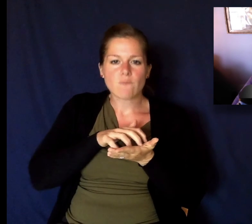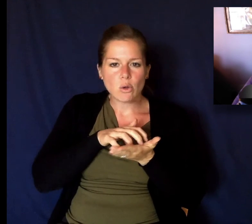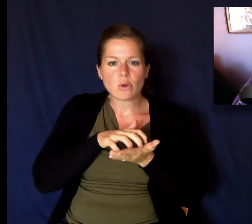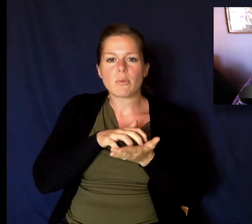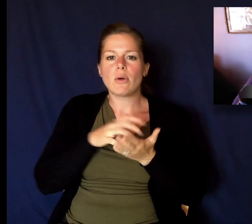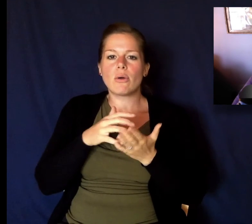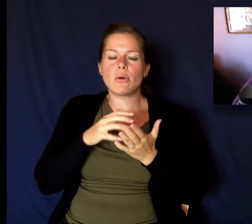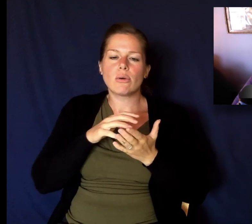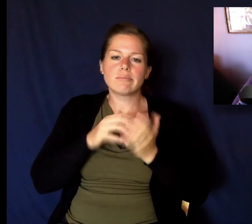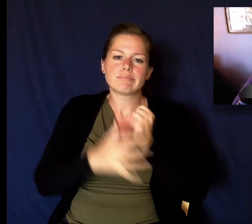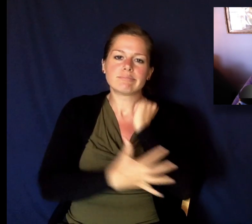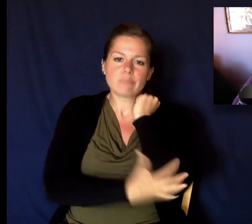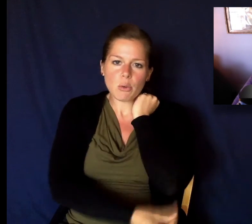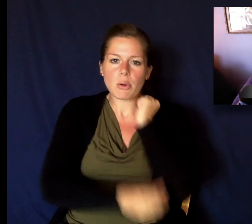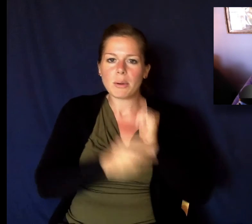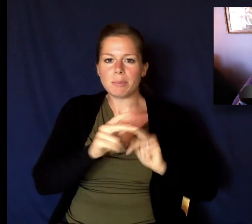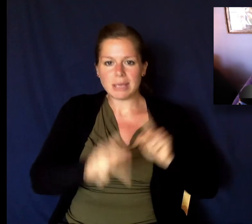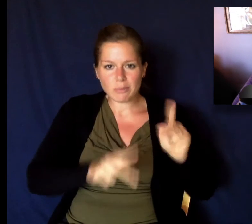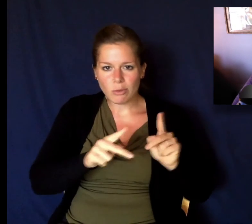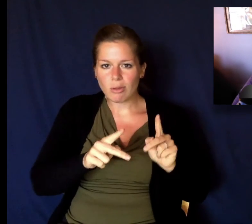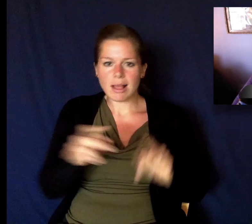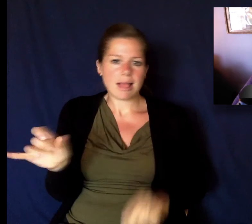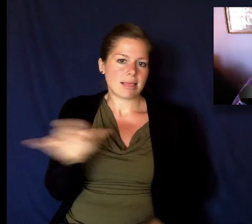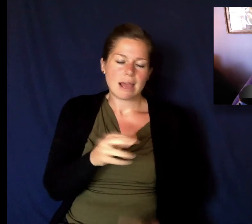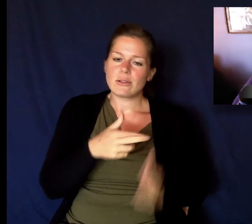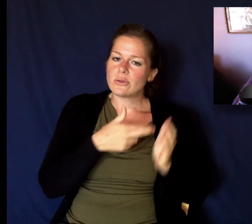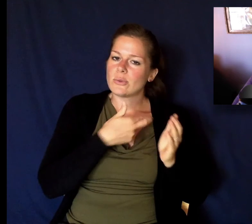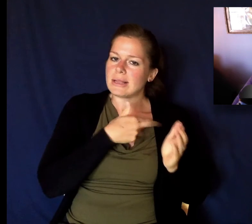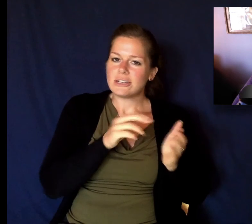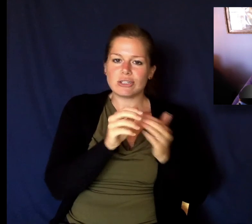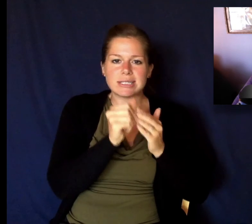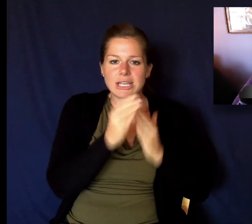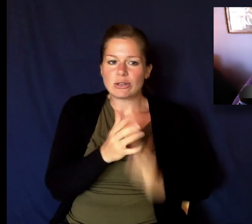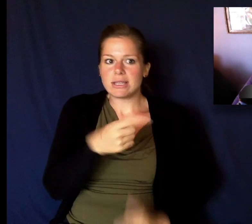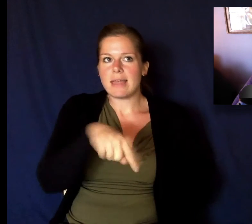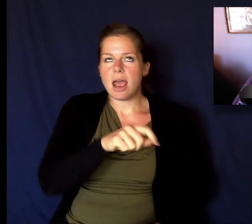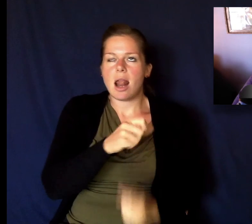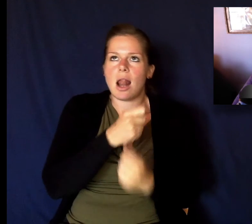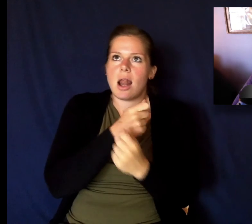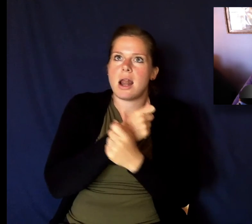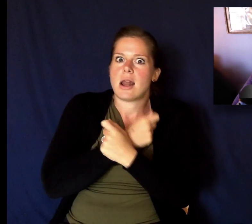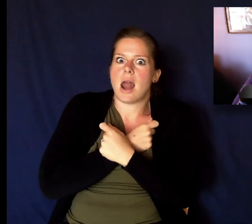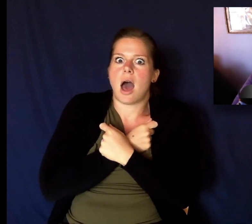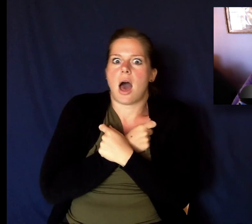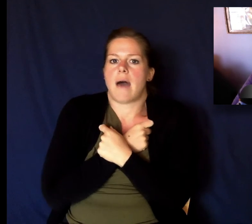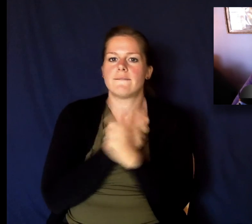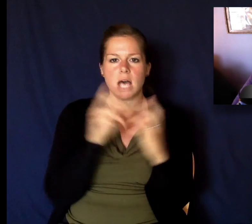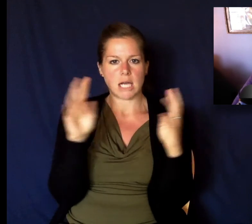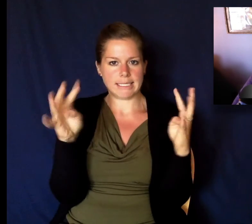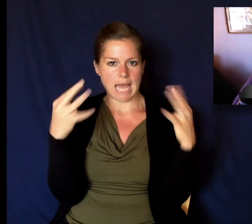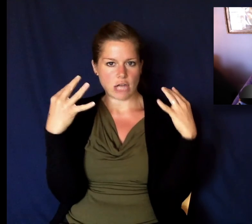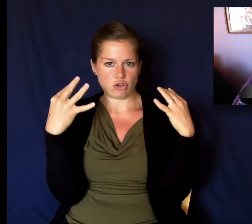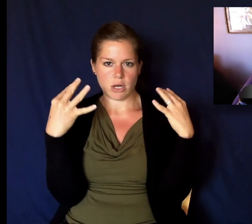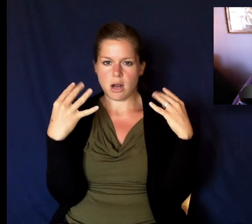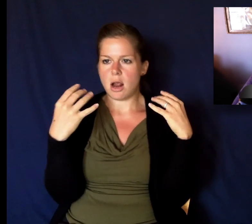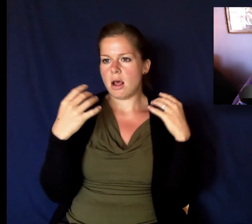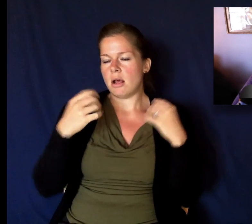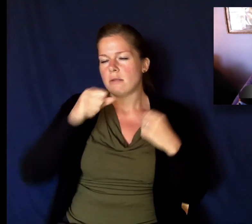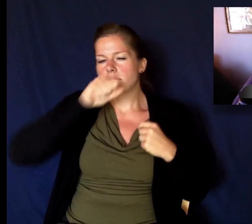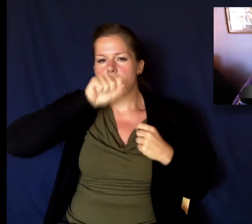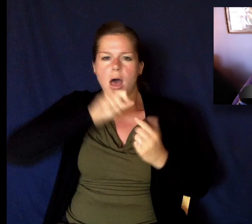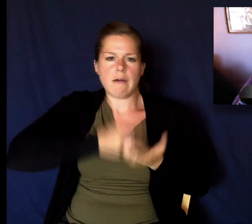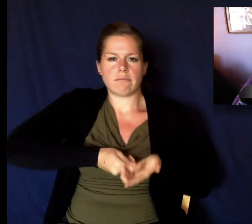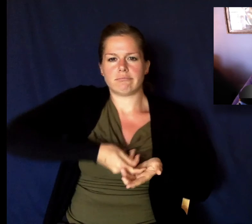Jesus is continuing his line of thought about how these religious leaders who loved to be seen in front of